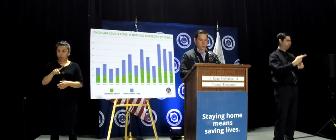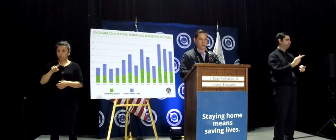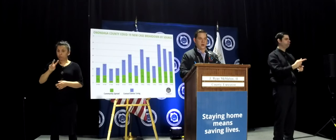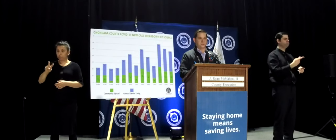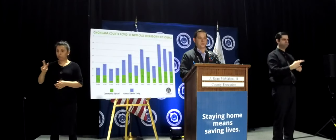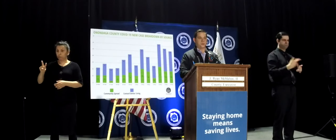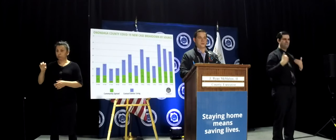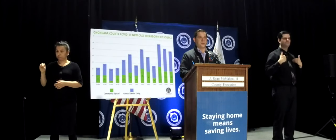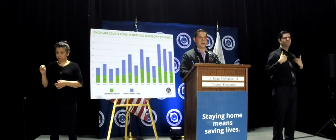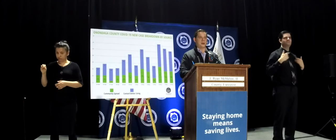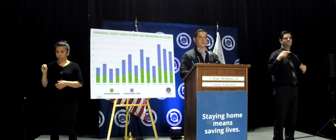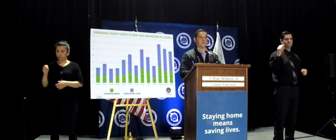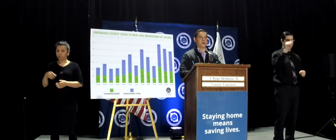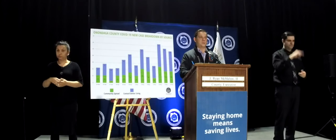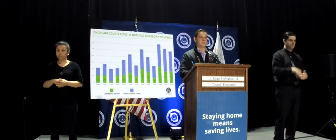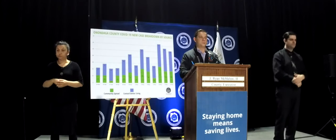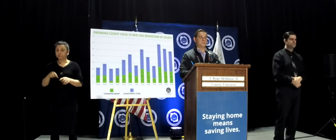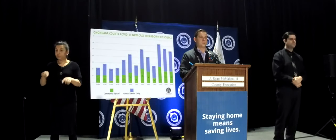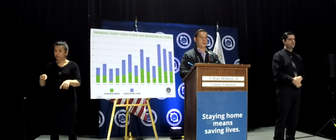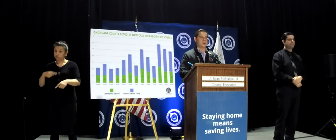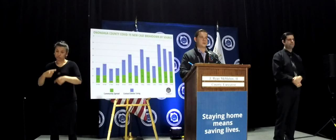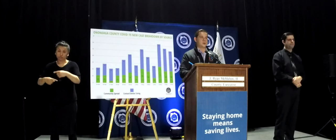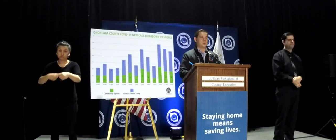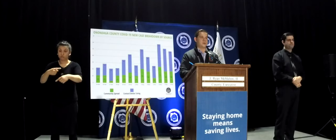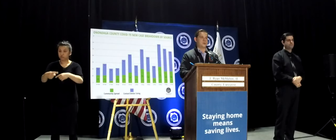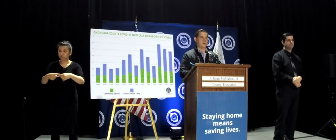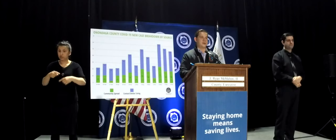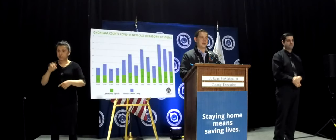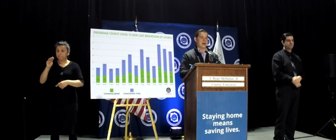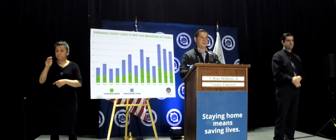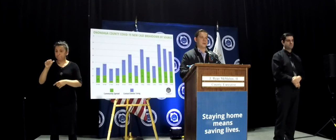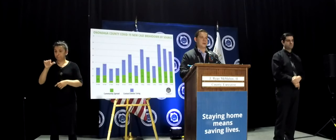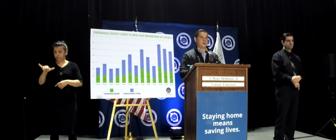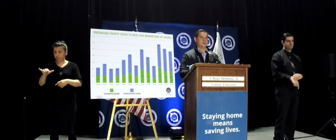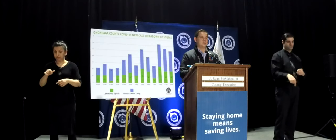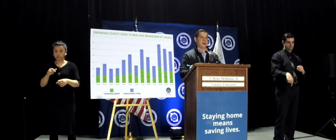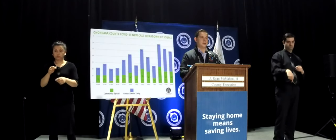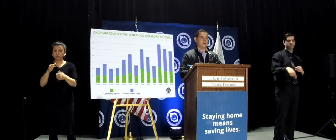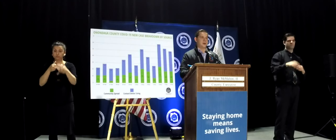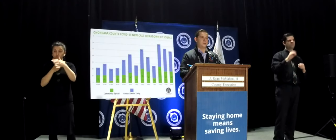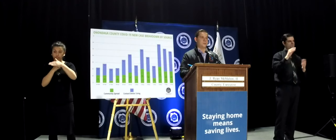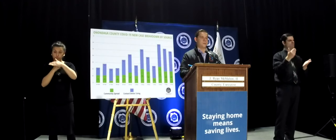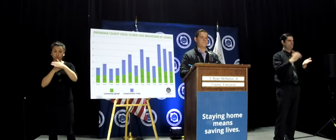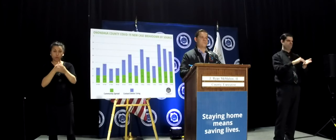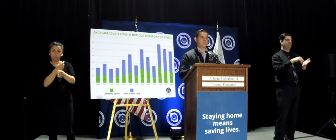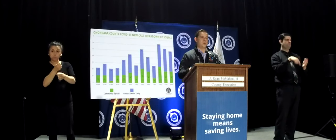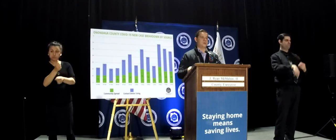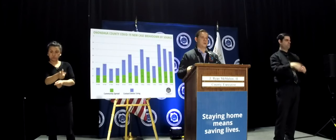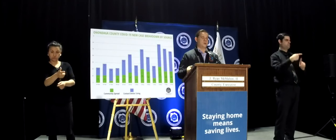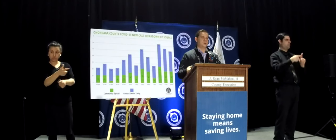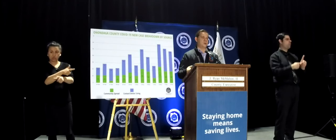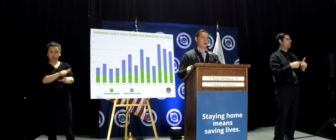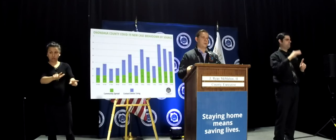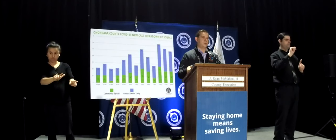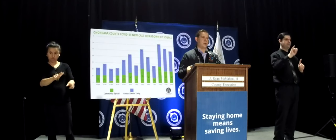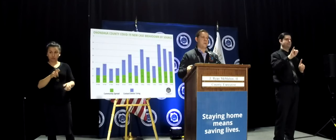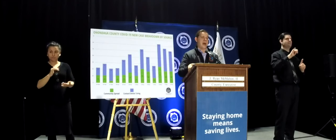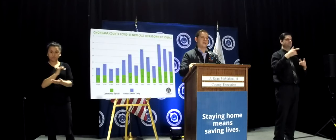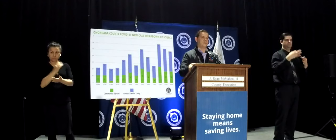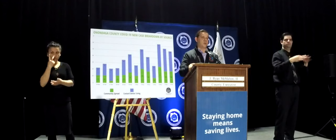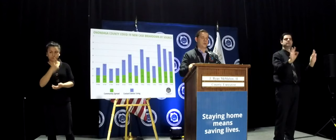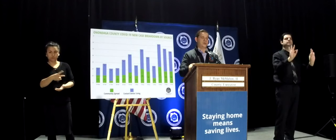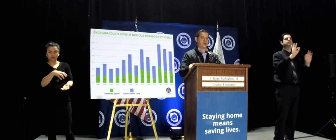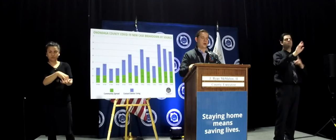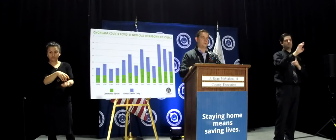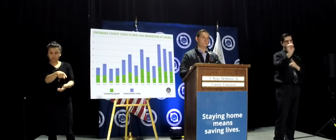Our program through the month of May is free. So if you have a gap in child care, as you get brought